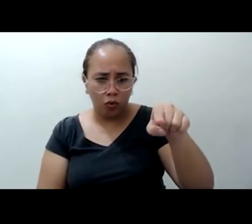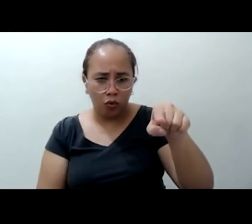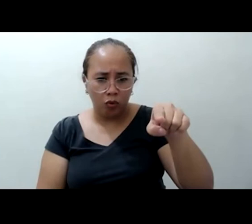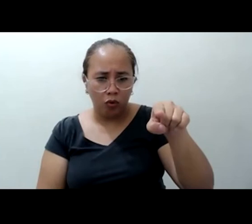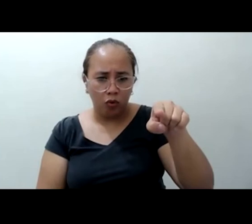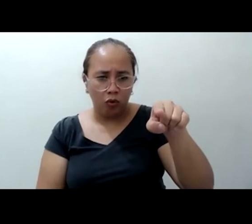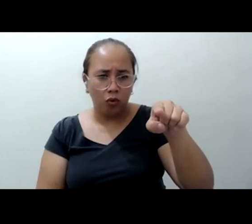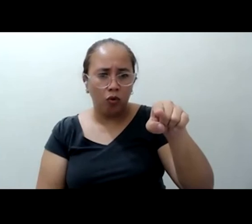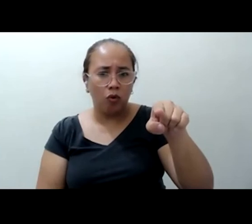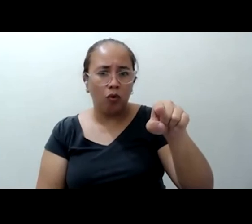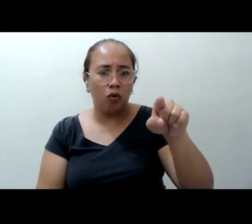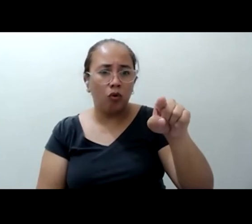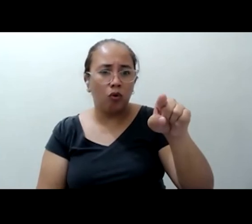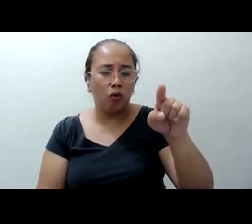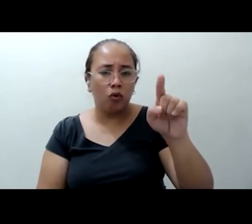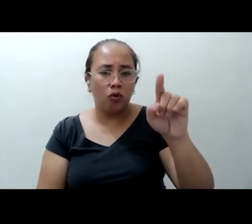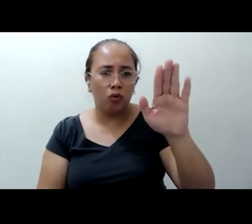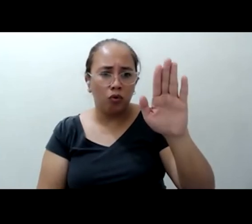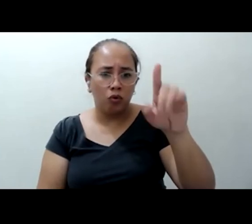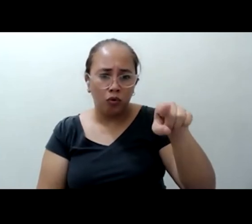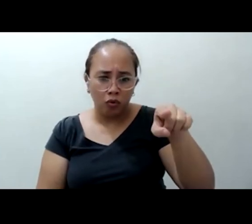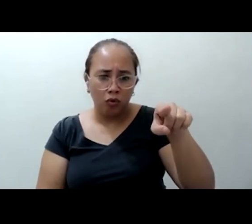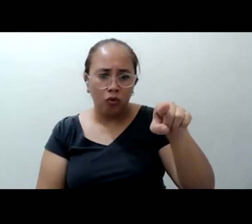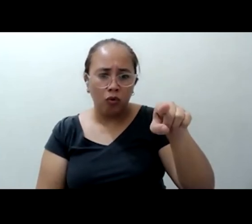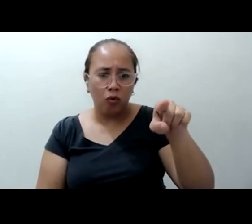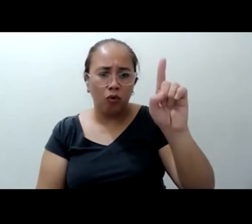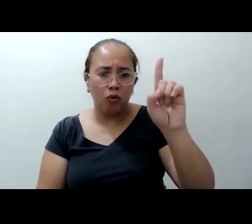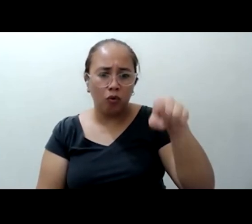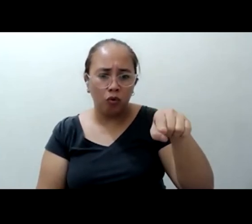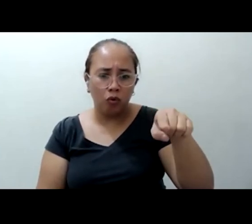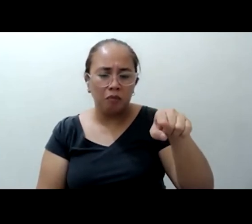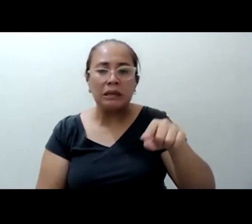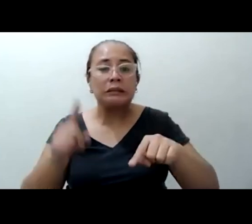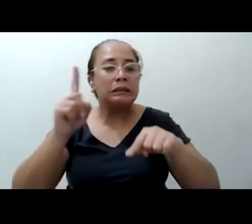keep it like this? But it won't be the same orientation.